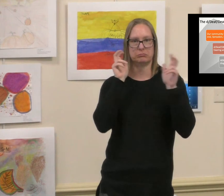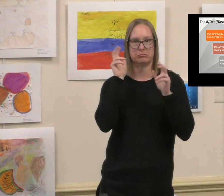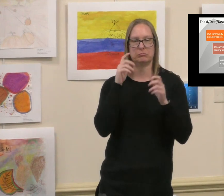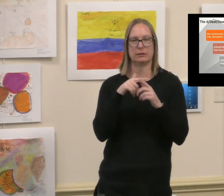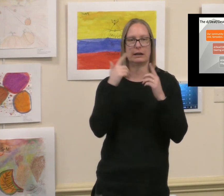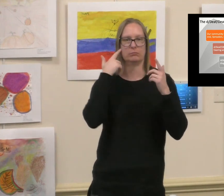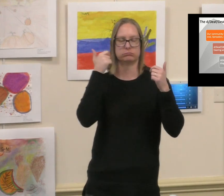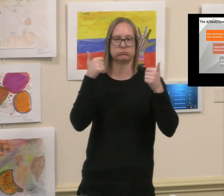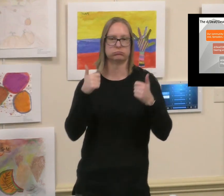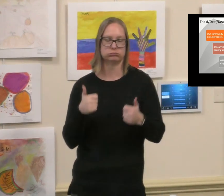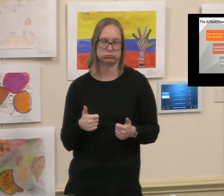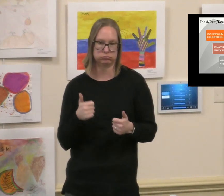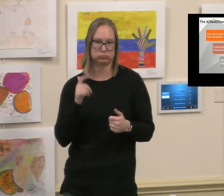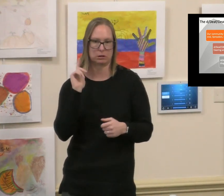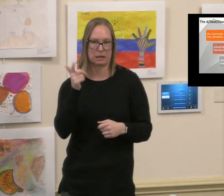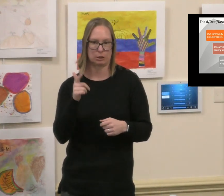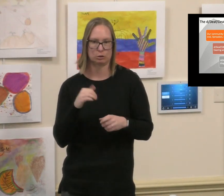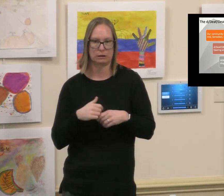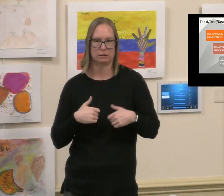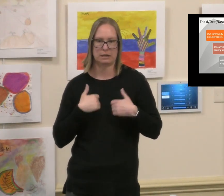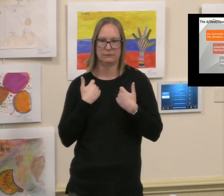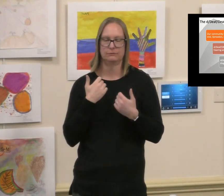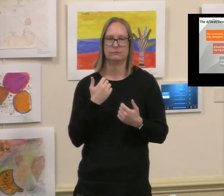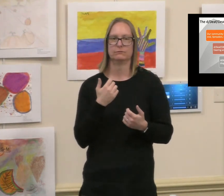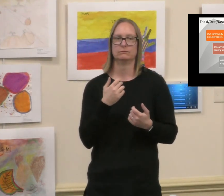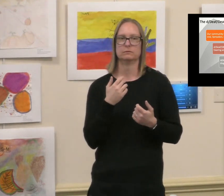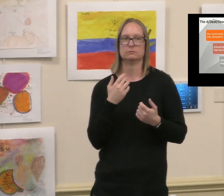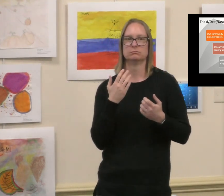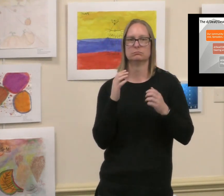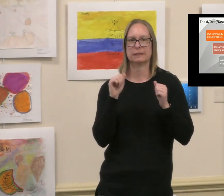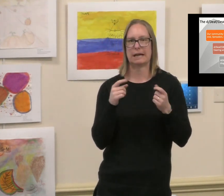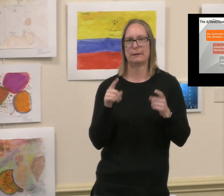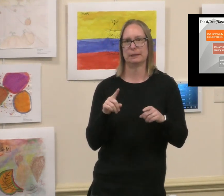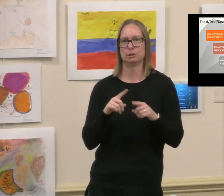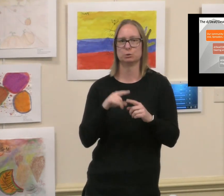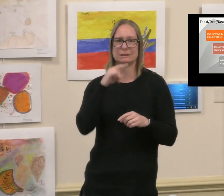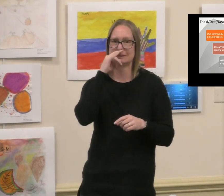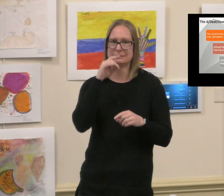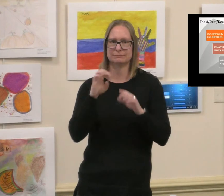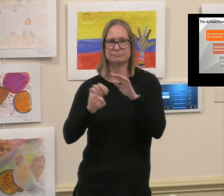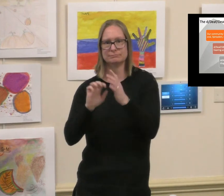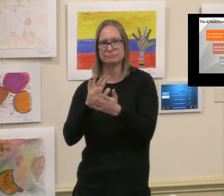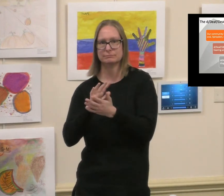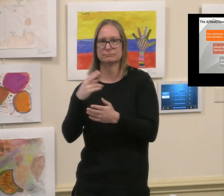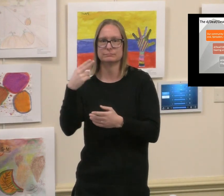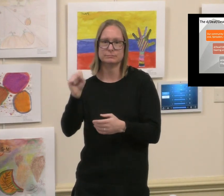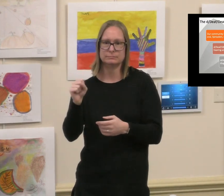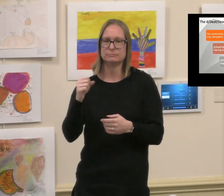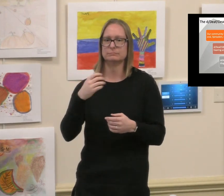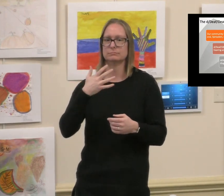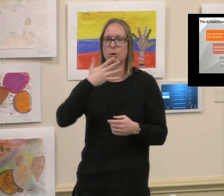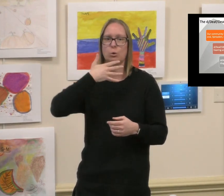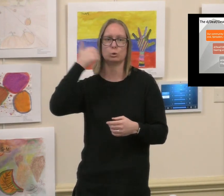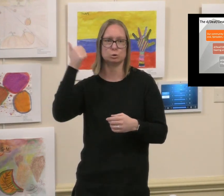language, a spoken language they could hear, and they lost their hearing at a later age. And that can refer to